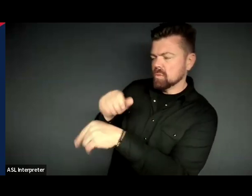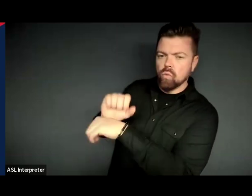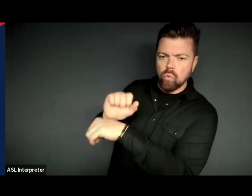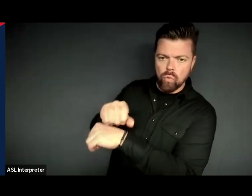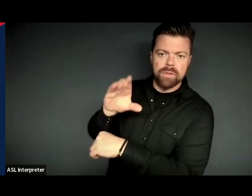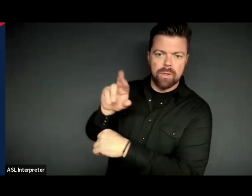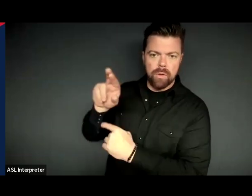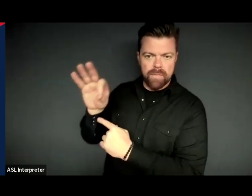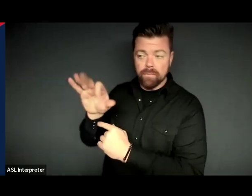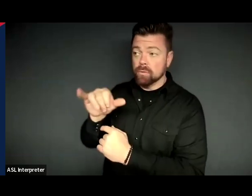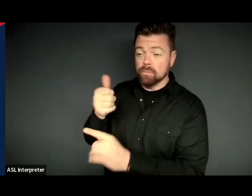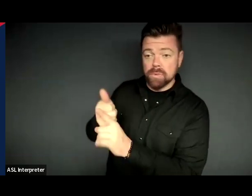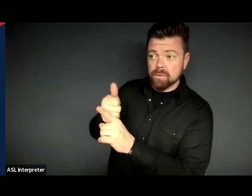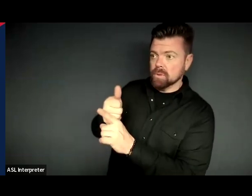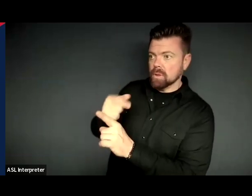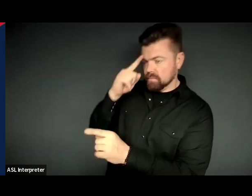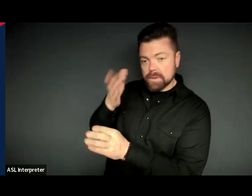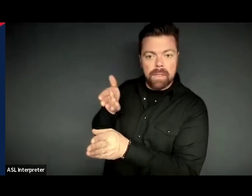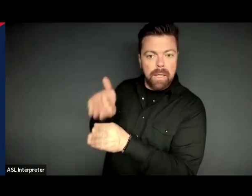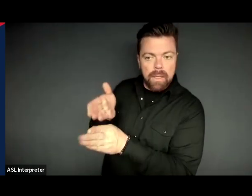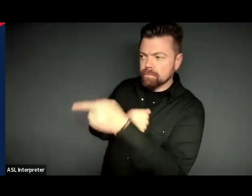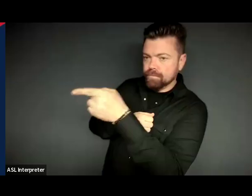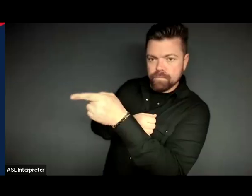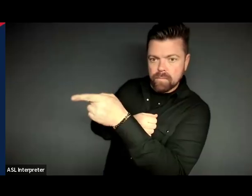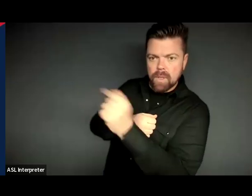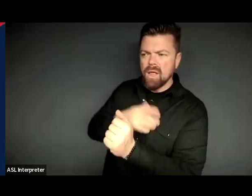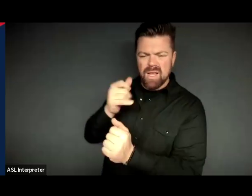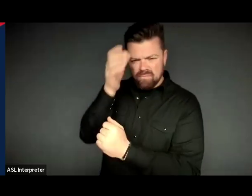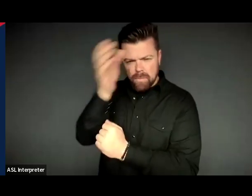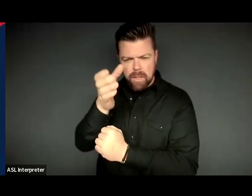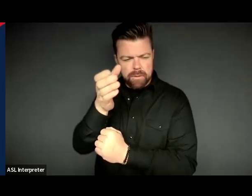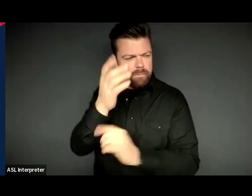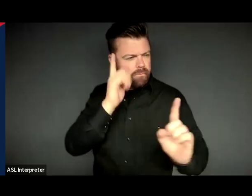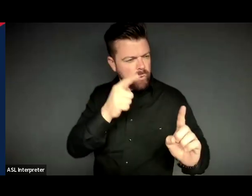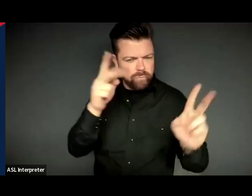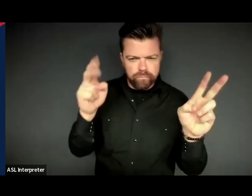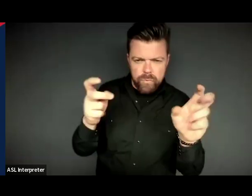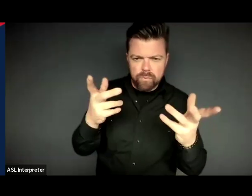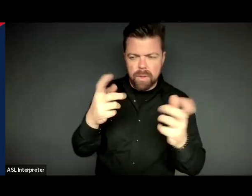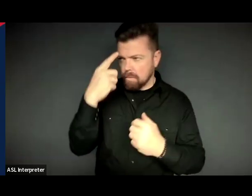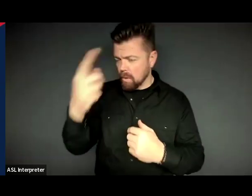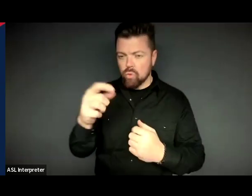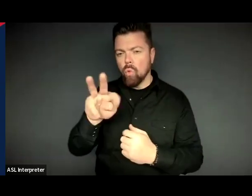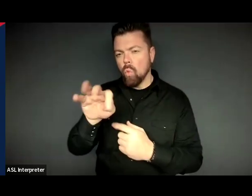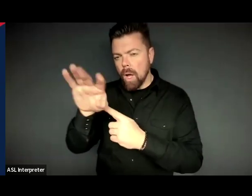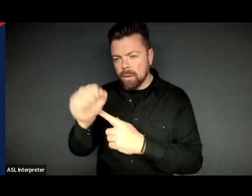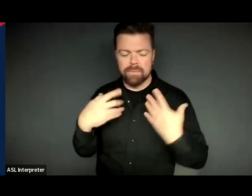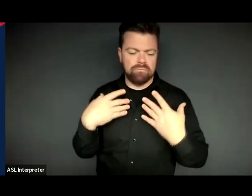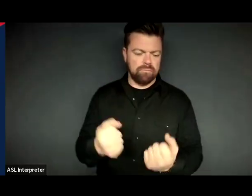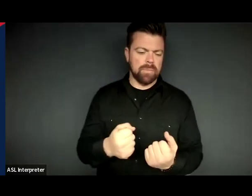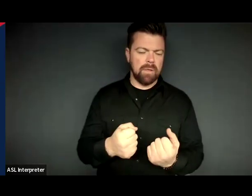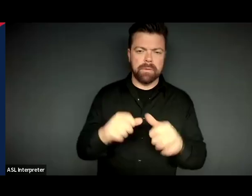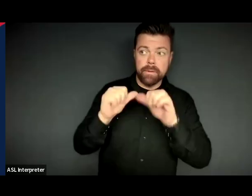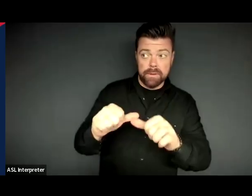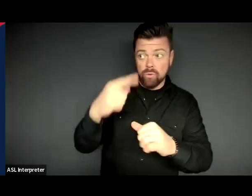is a psychologist, and it was all about um, mental wellness and keeping yourself mental well. And I really want to